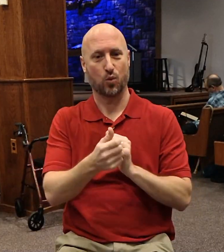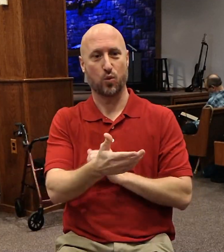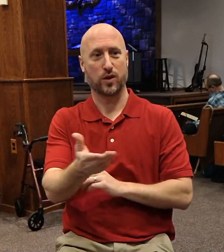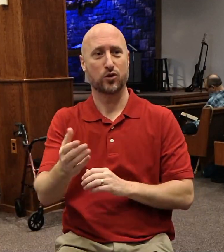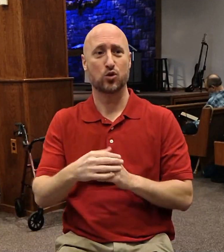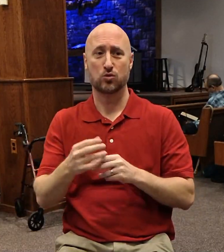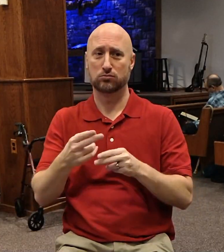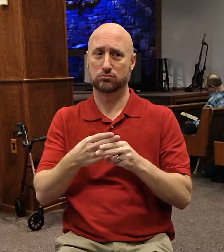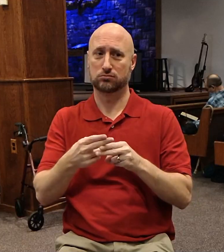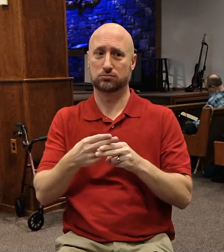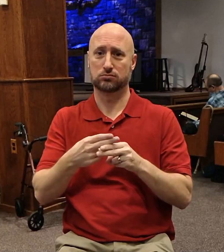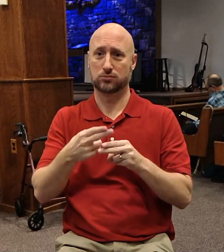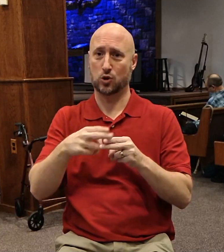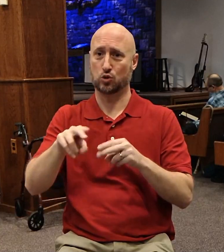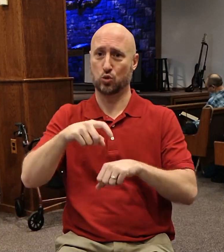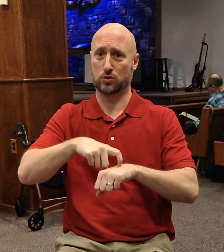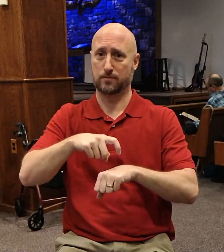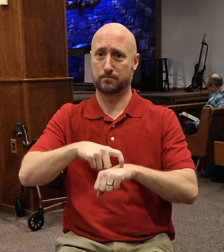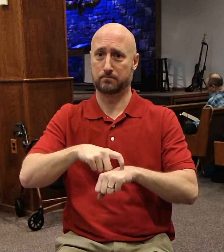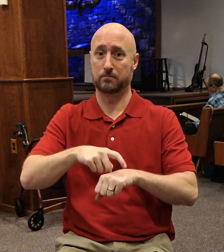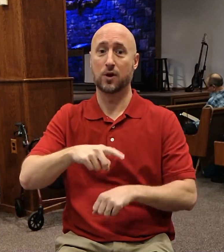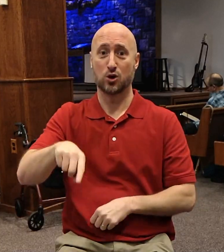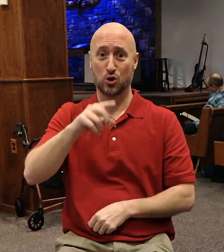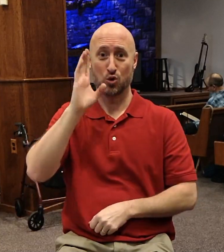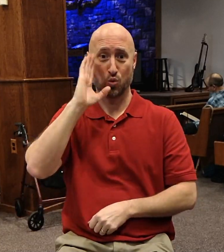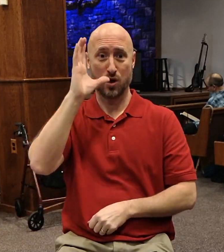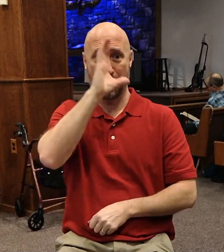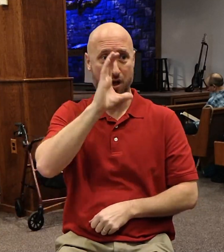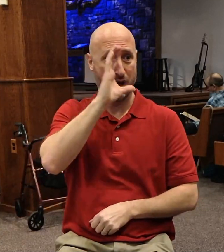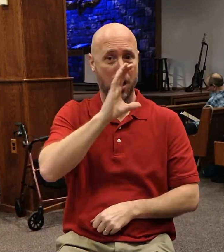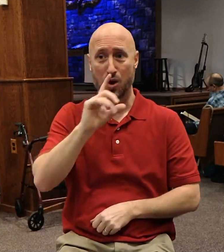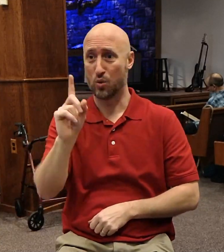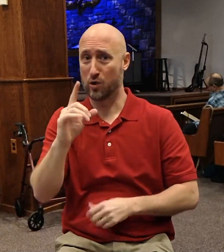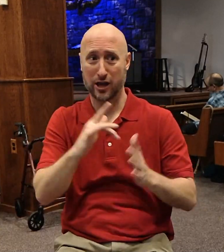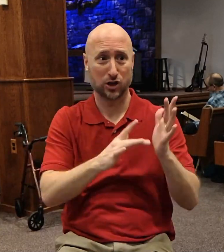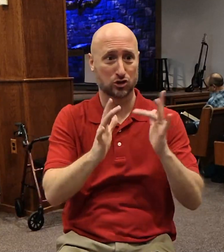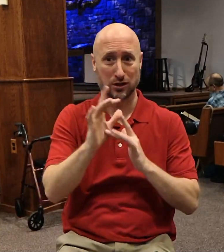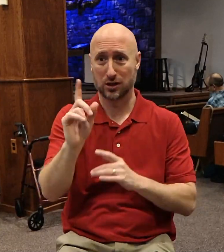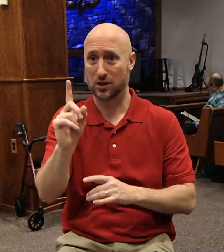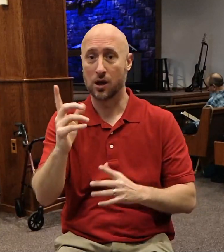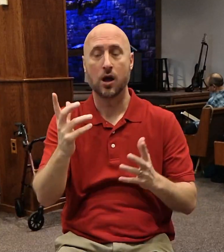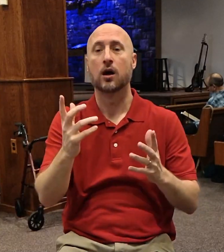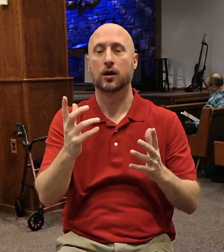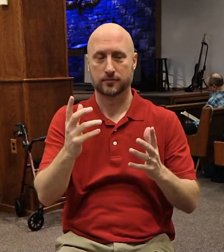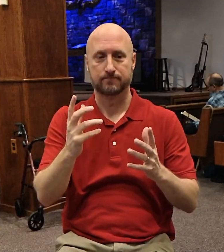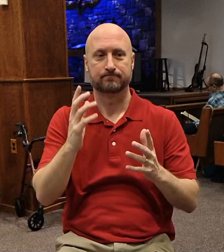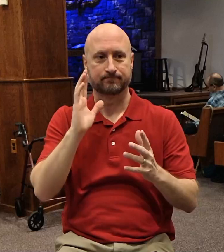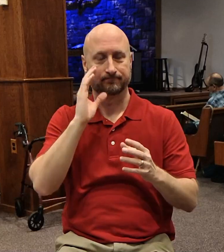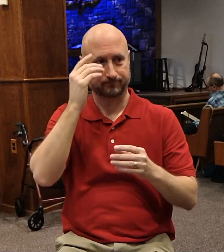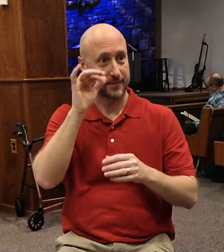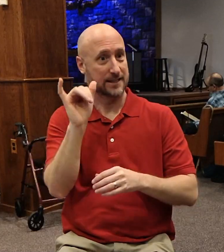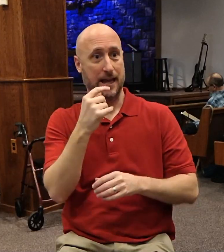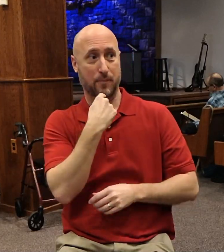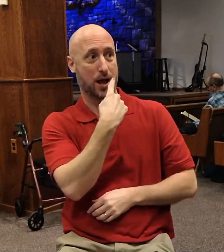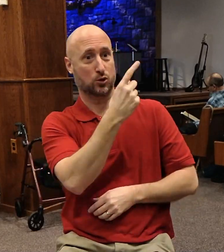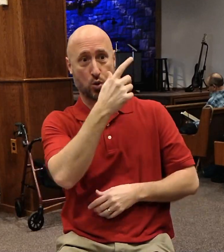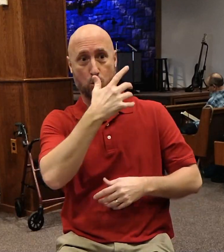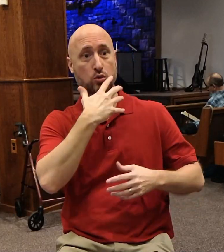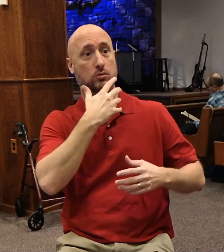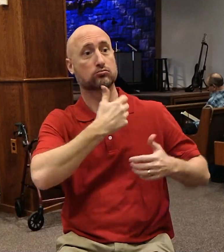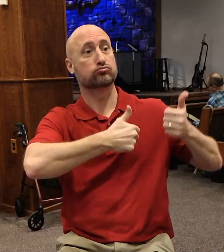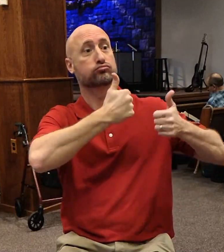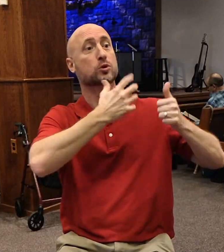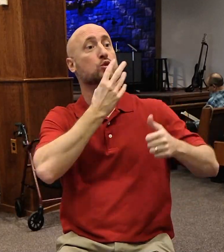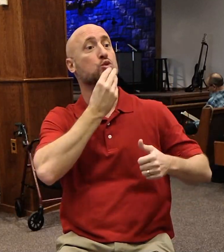you shall seek me, and as I said unto the Jews, whither I go, you cannot come.